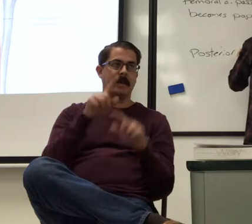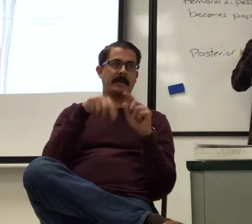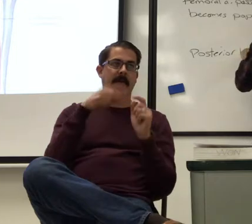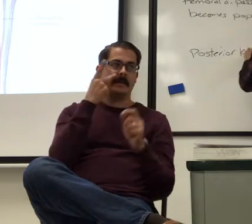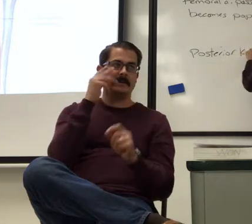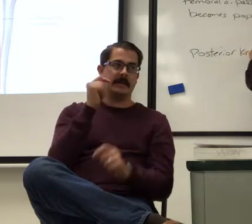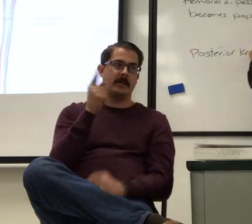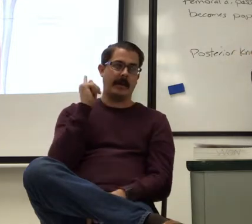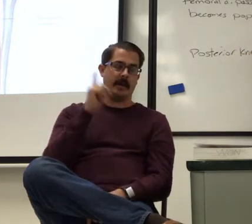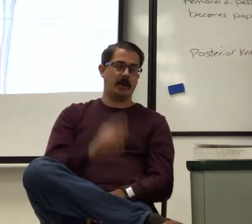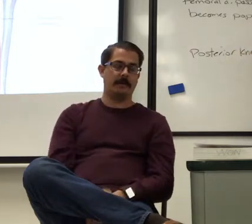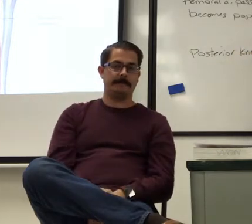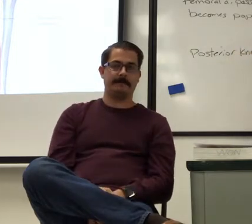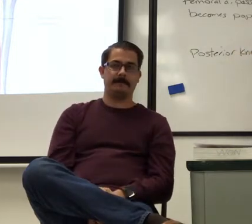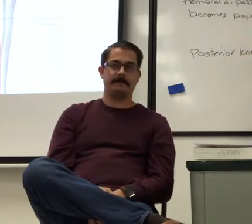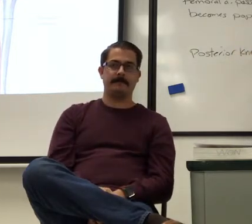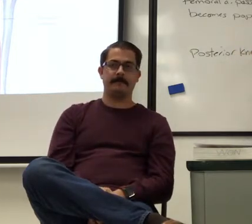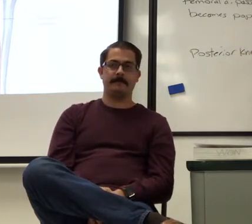Posterior knee.